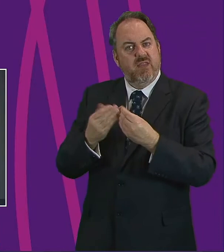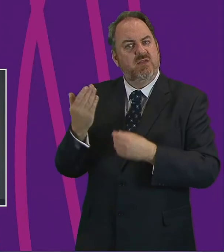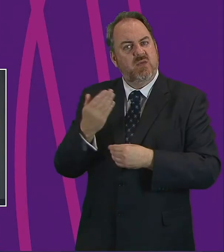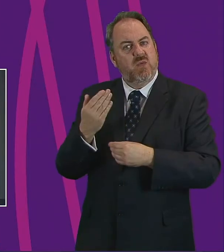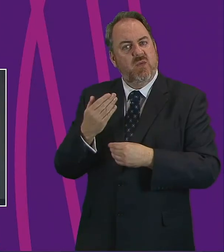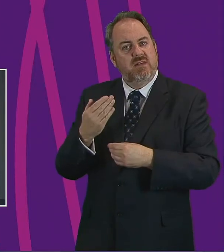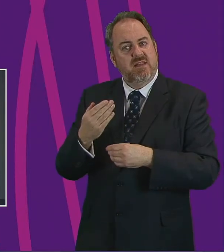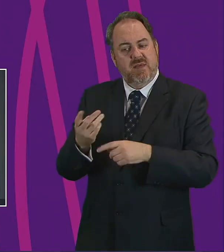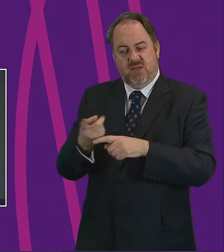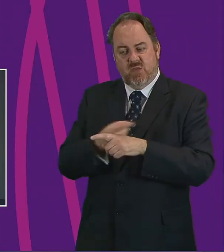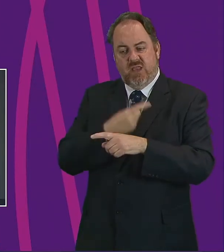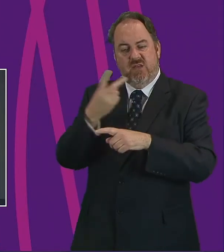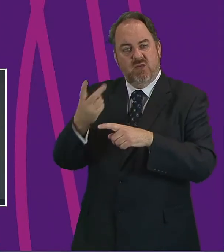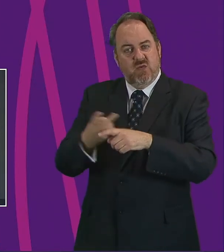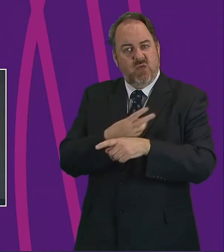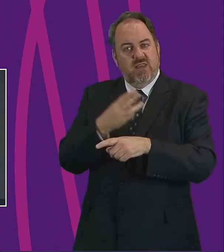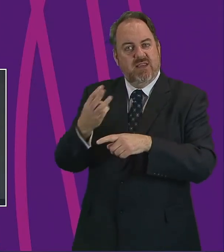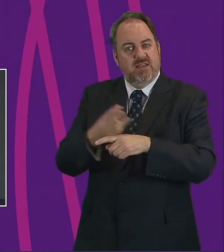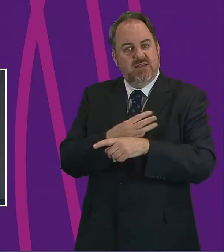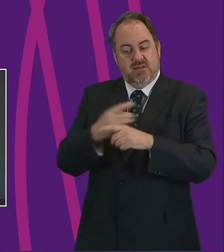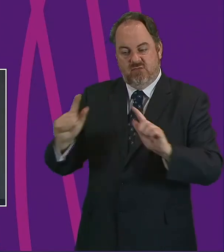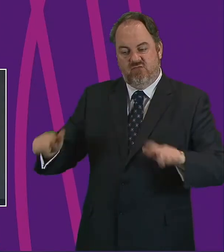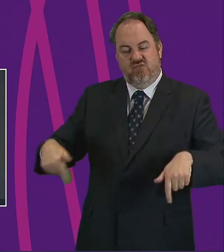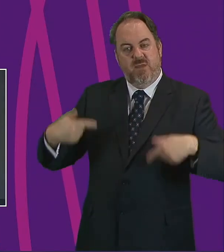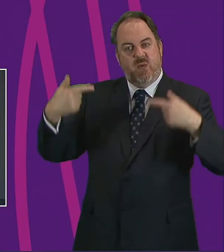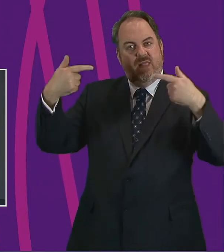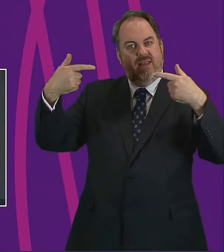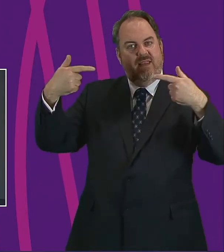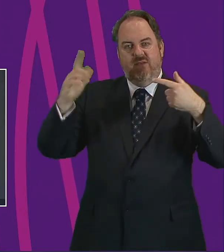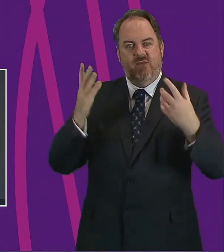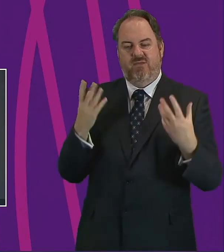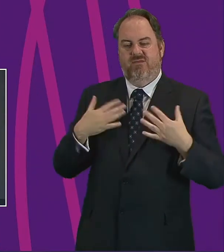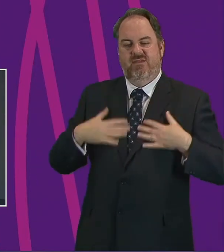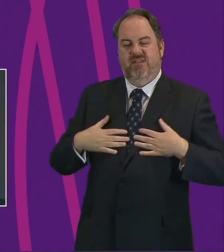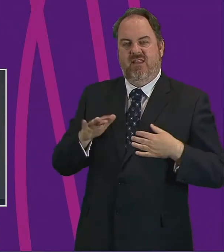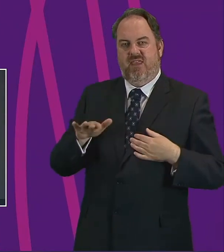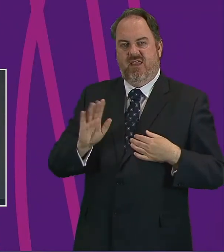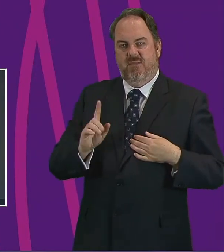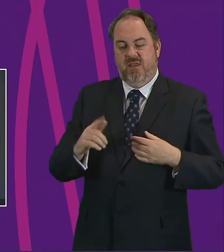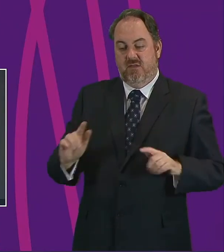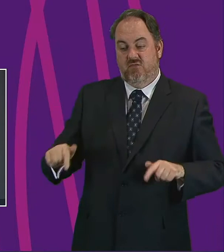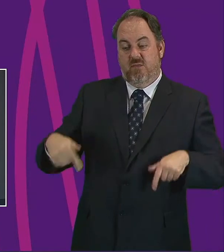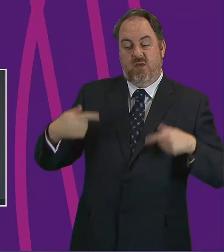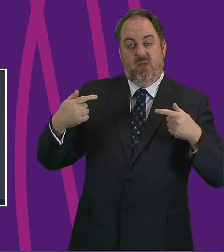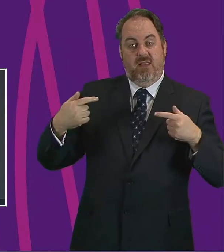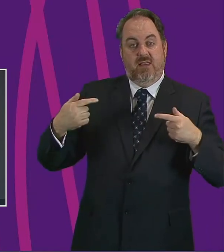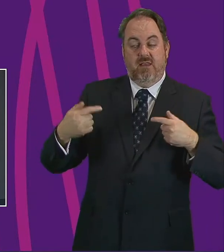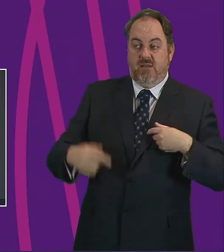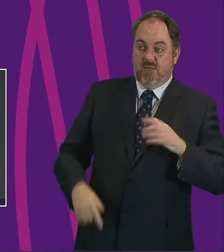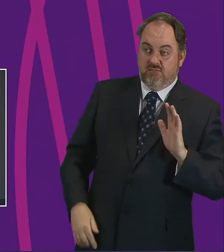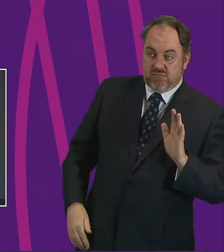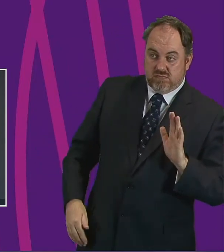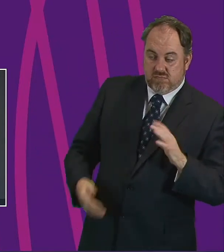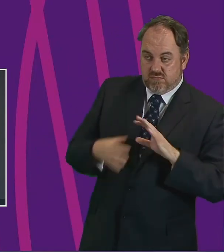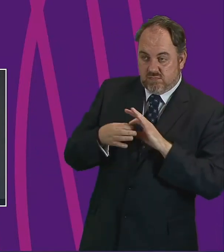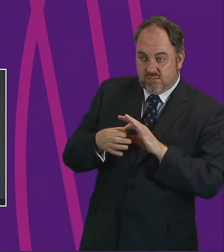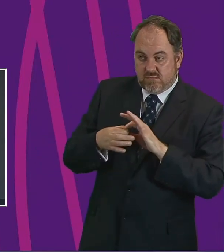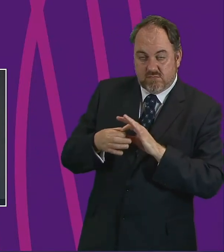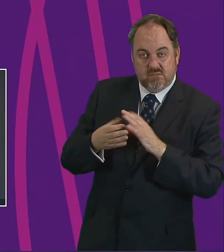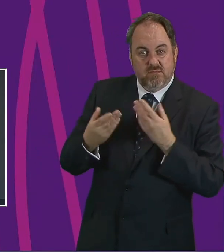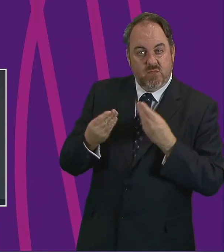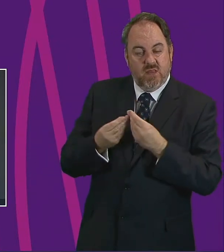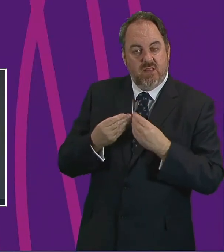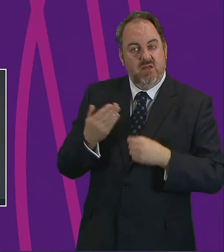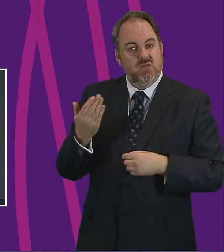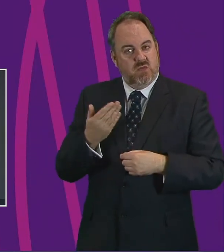weeks, remotely, I might add. One of the points that we have been discussing has been the fact that schools have